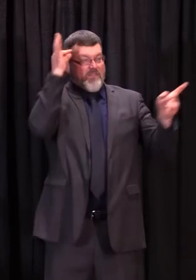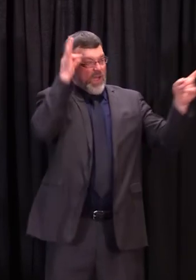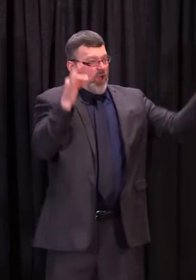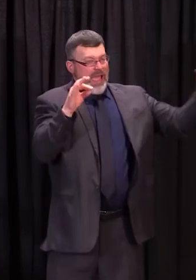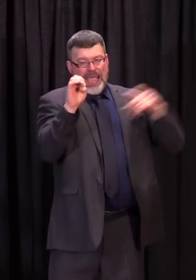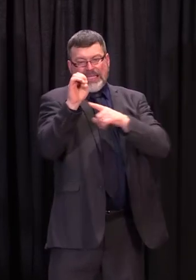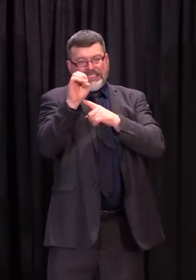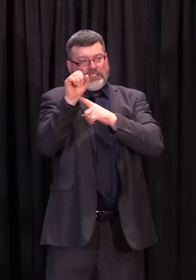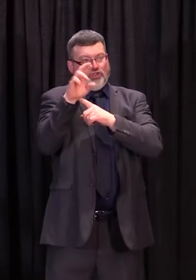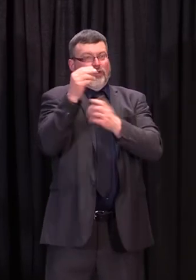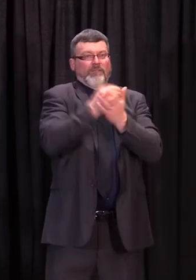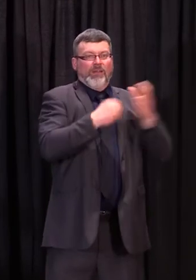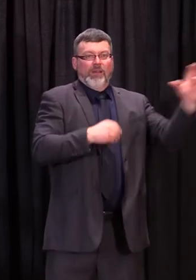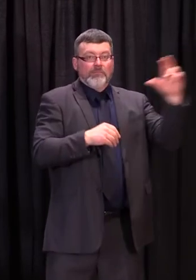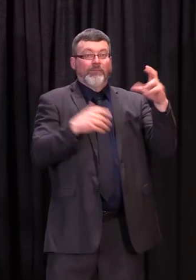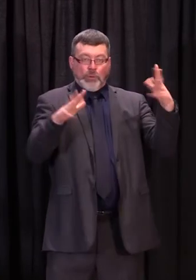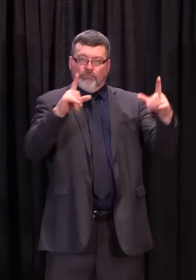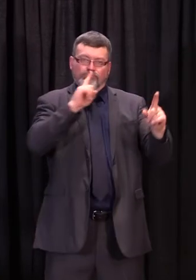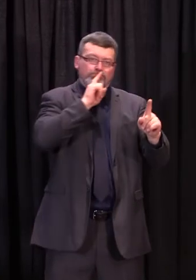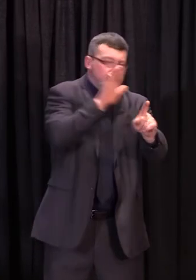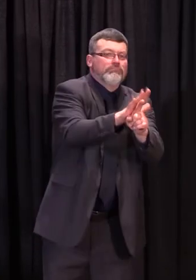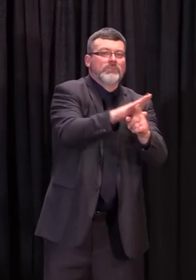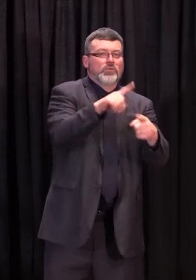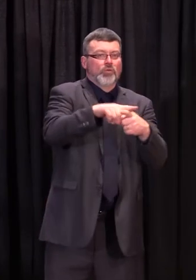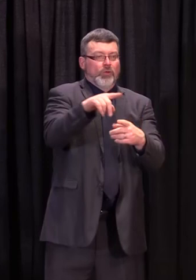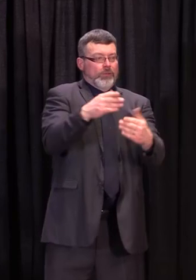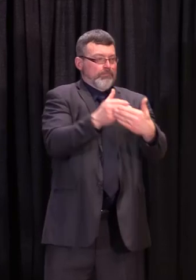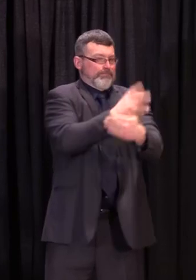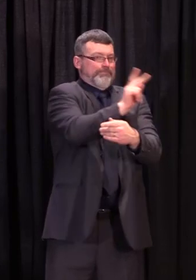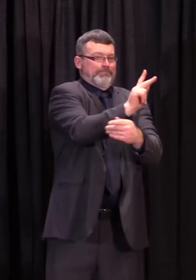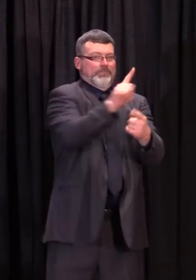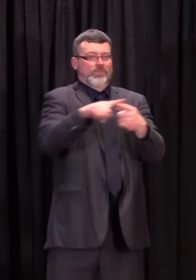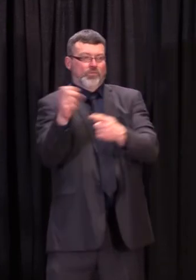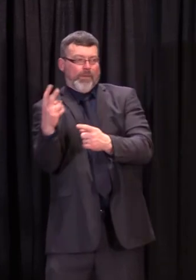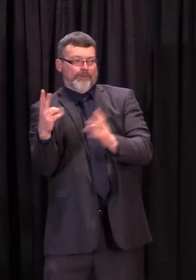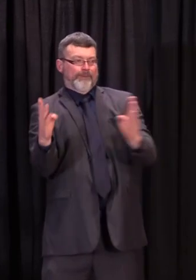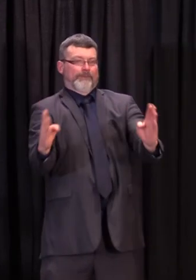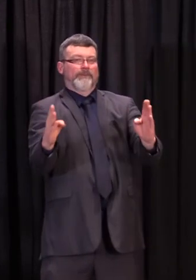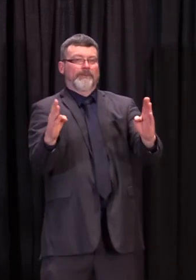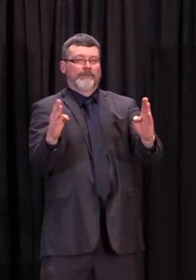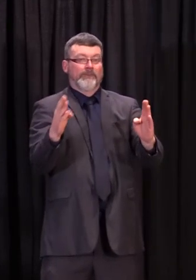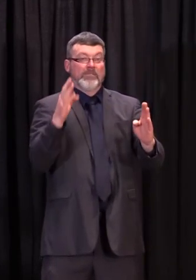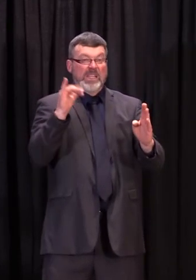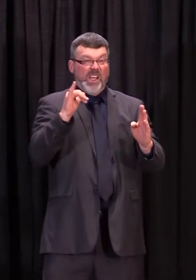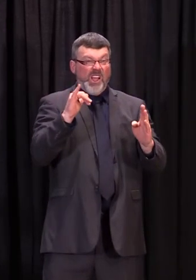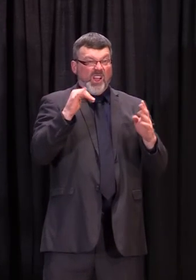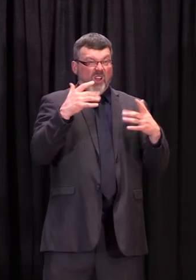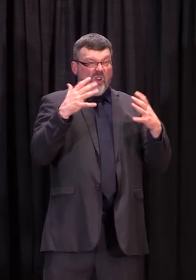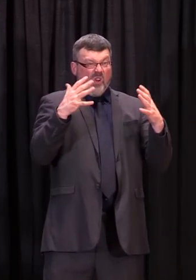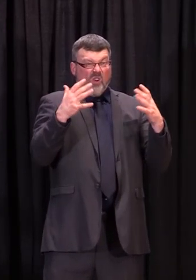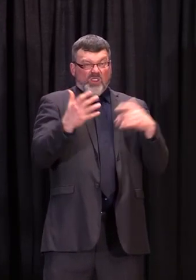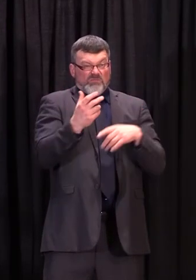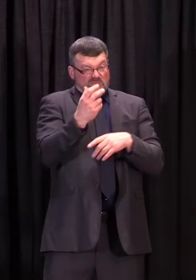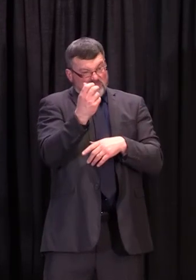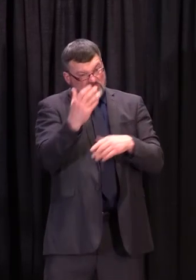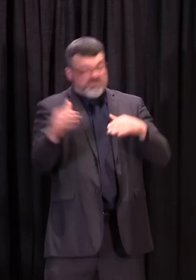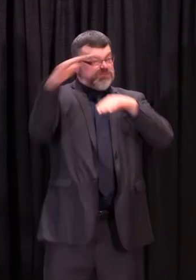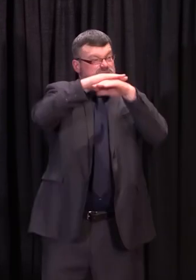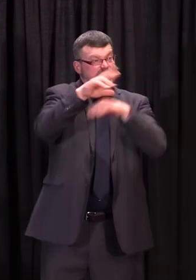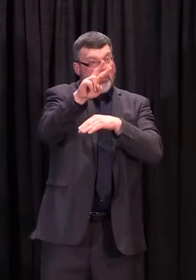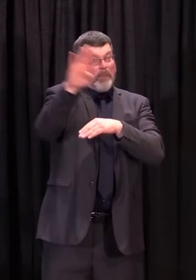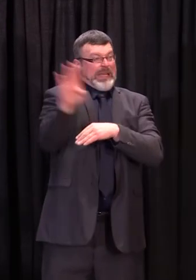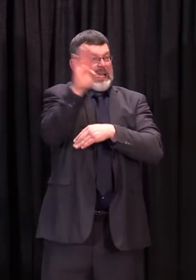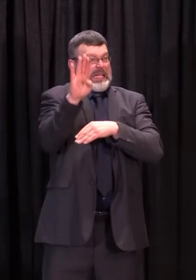12, which is on top of the nearly $2 billion we invest each year. Much of this money has